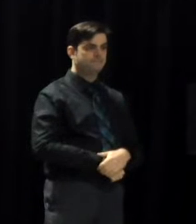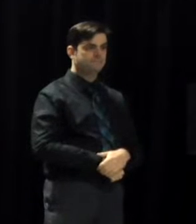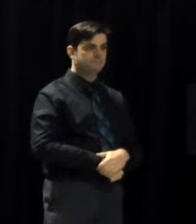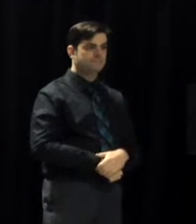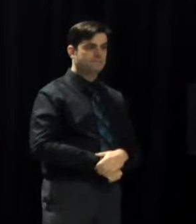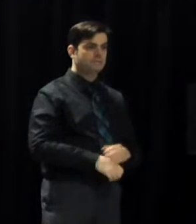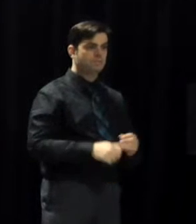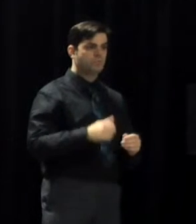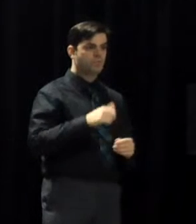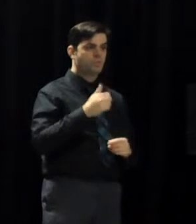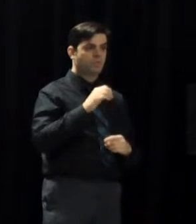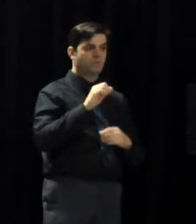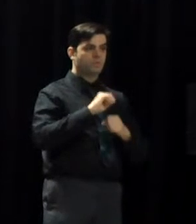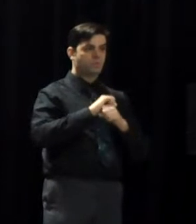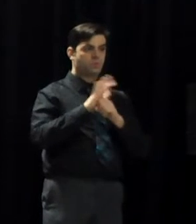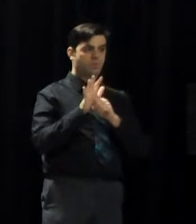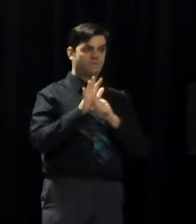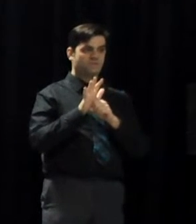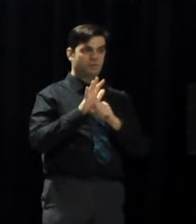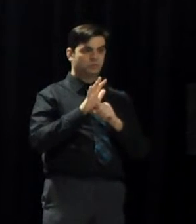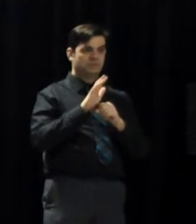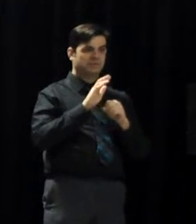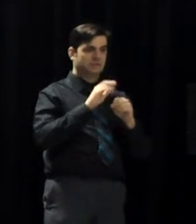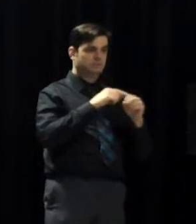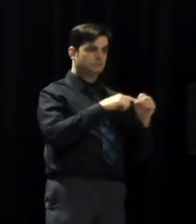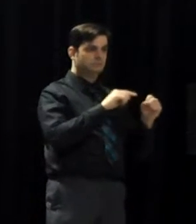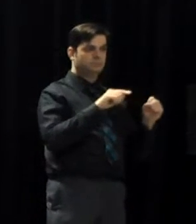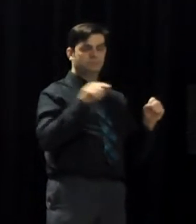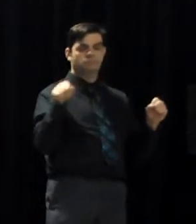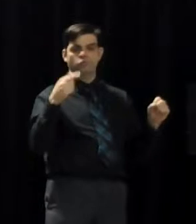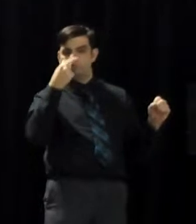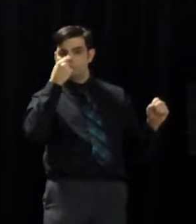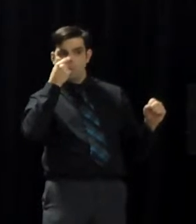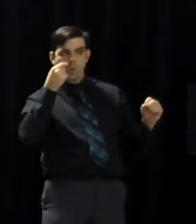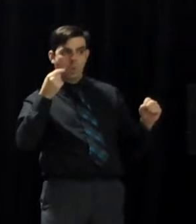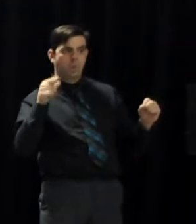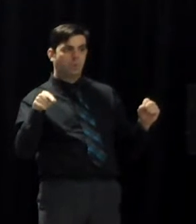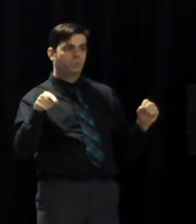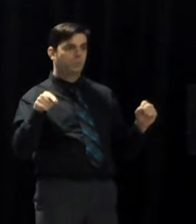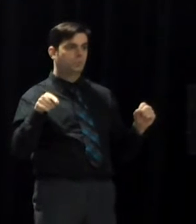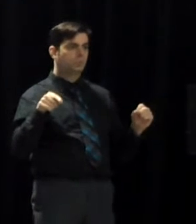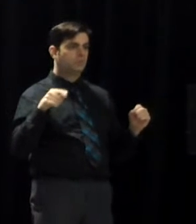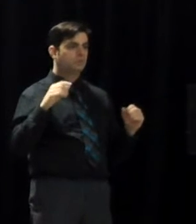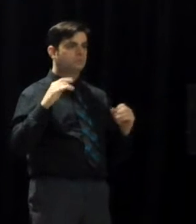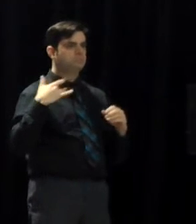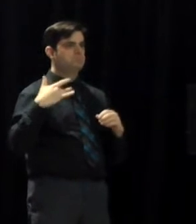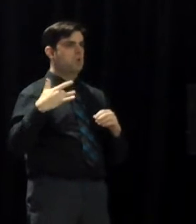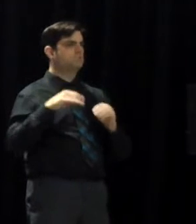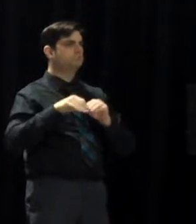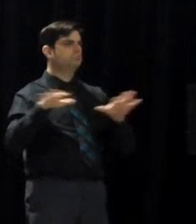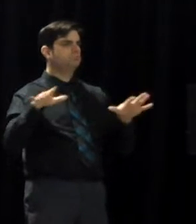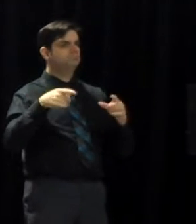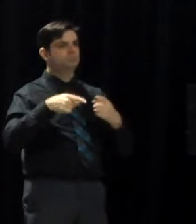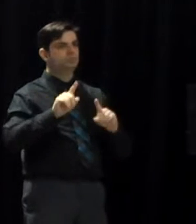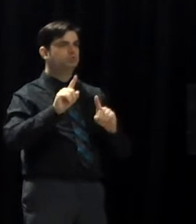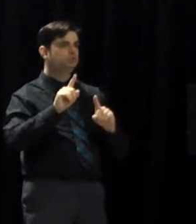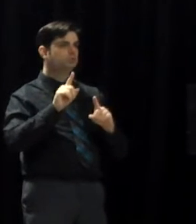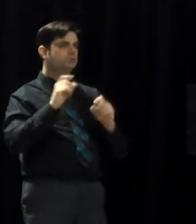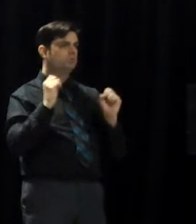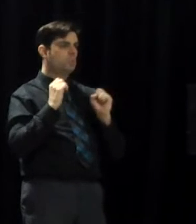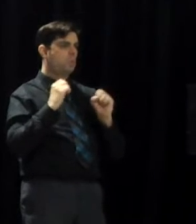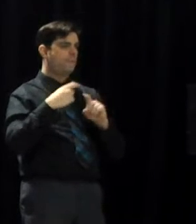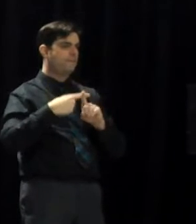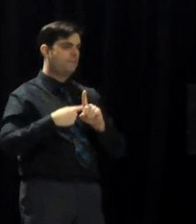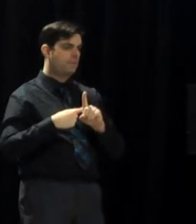do well in these months. And this virus is testing us. We lost 6 more